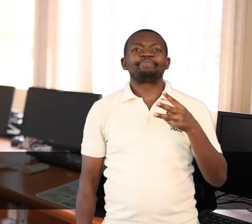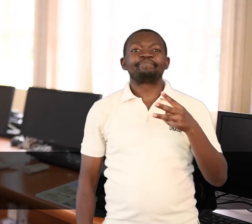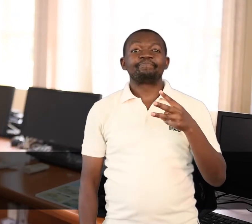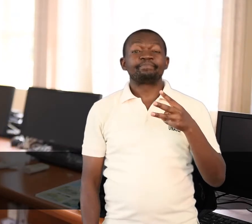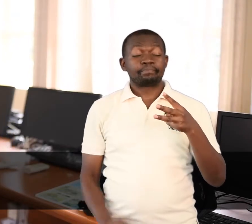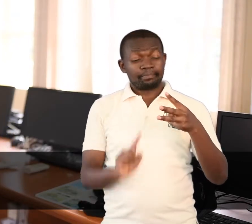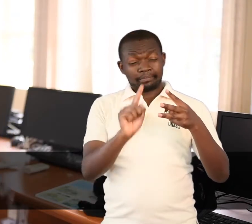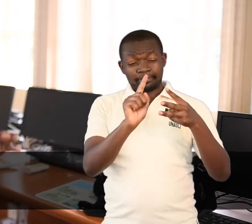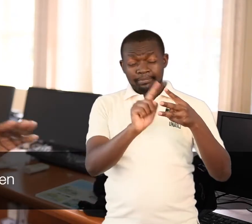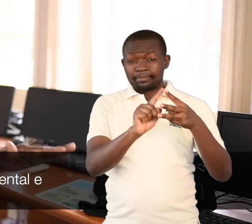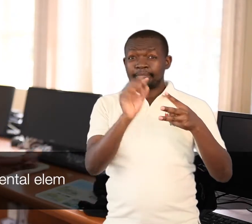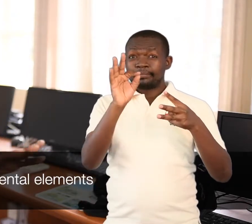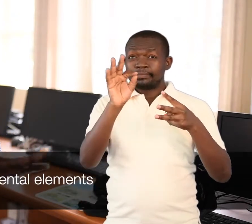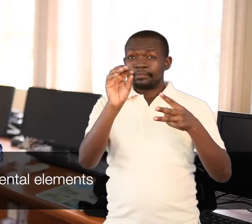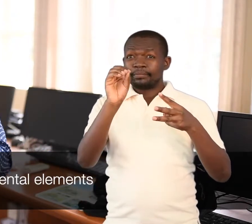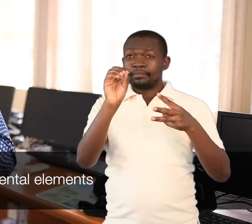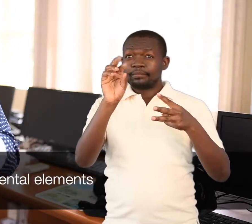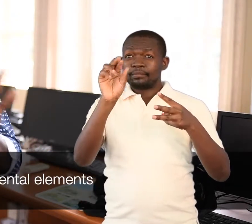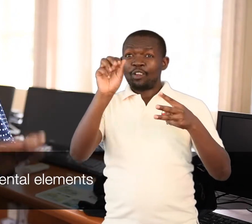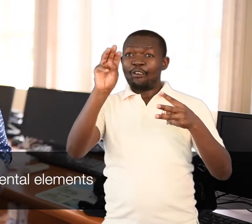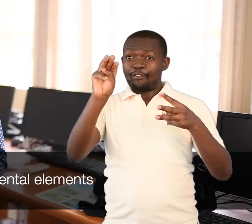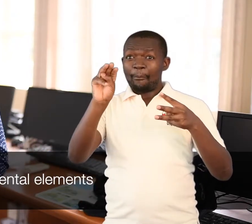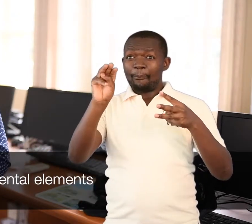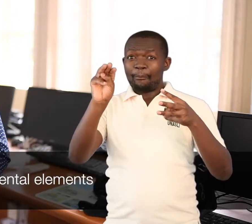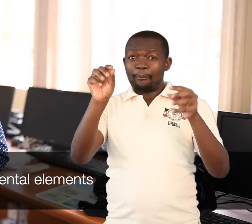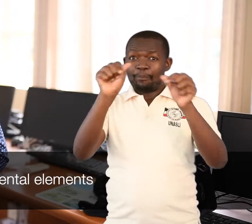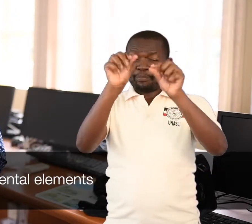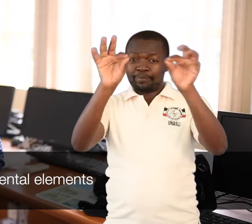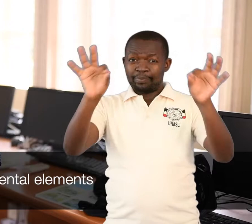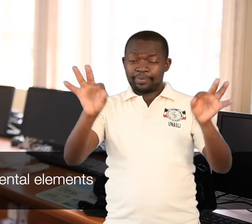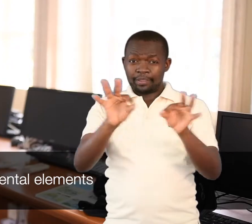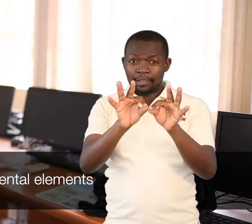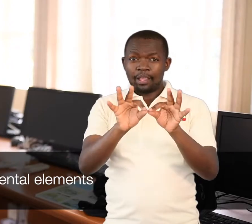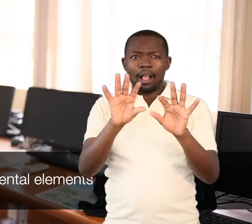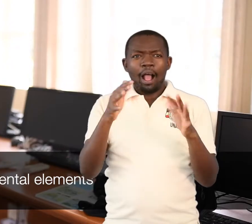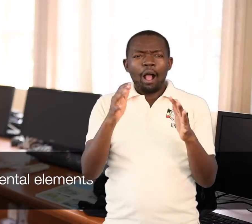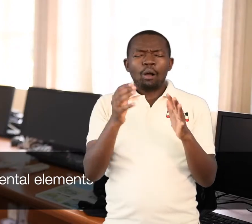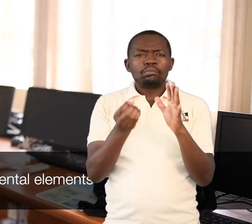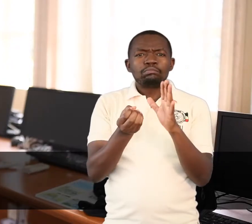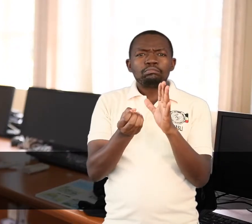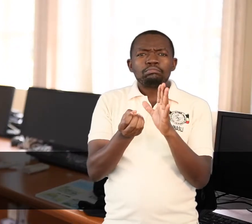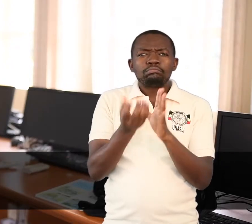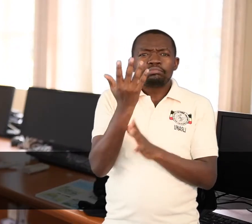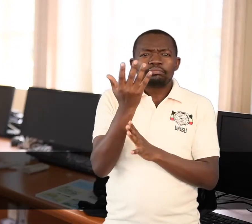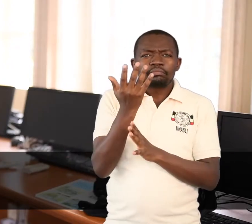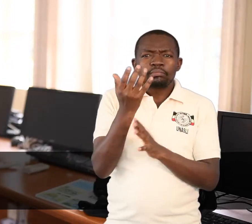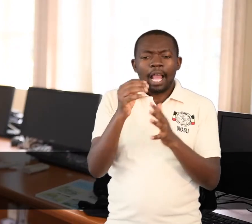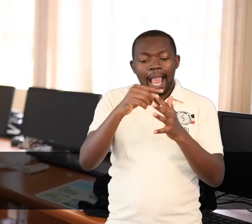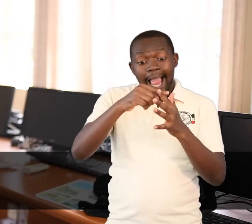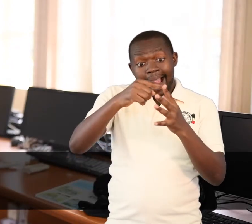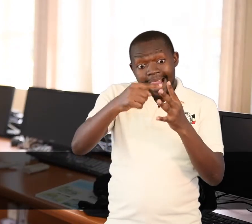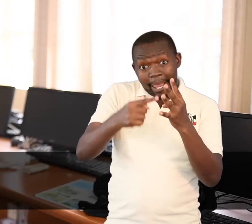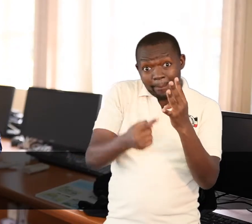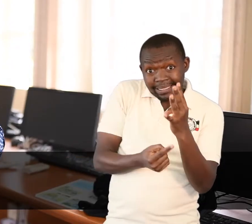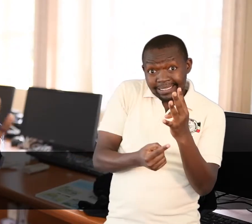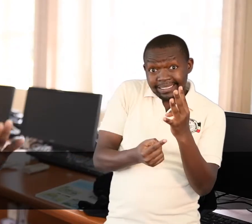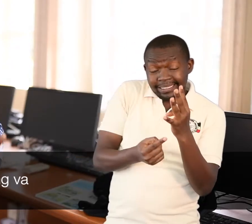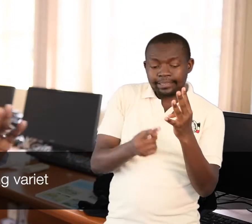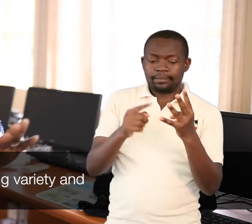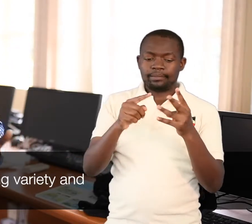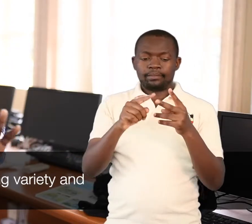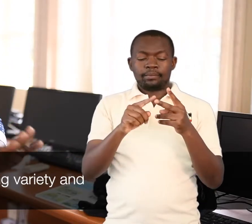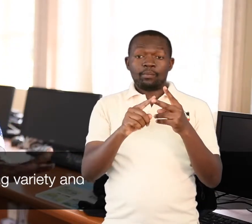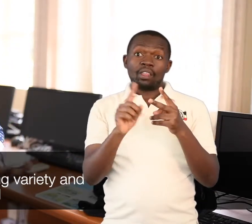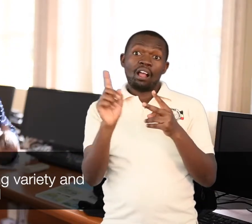The form is the composition of the fundamental elements of design. The color plays